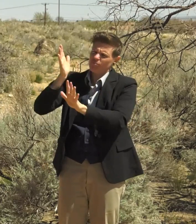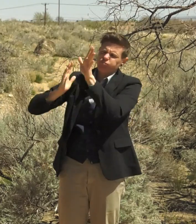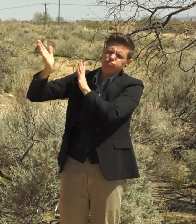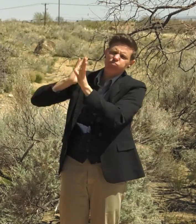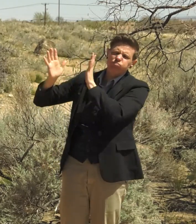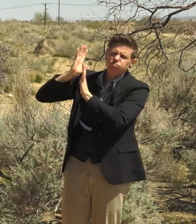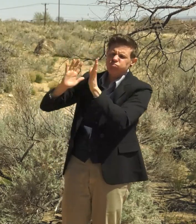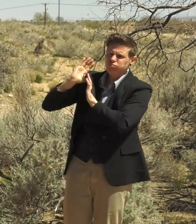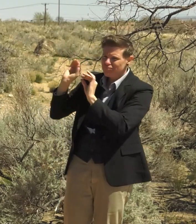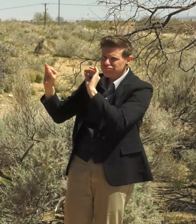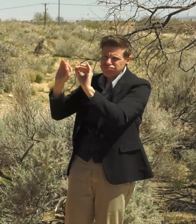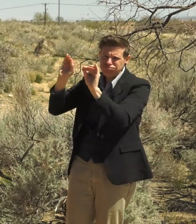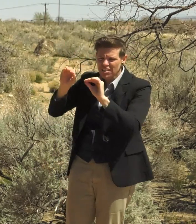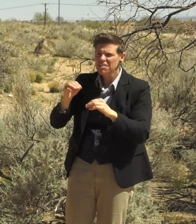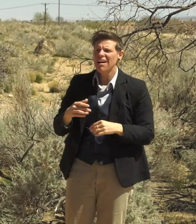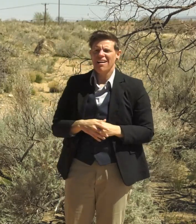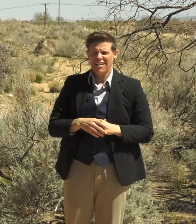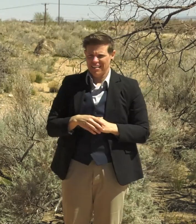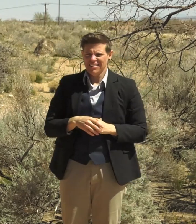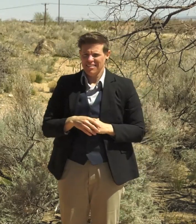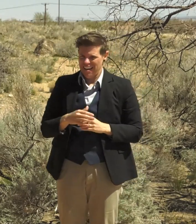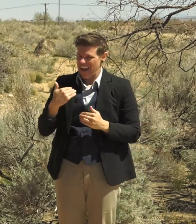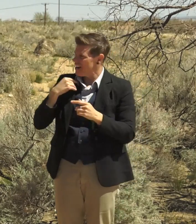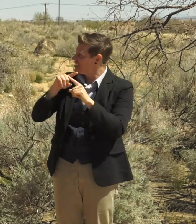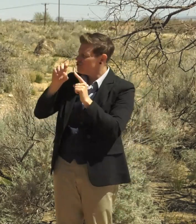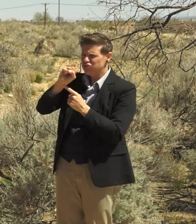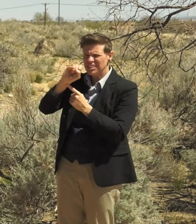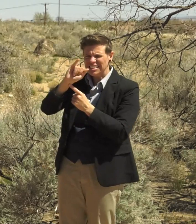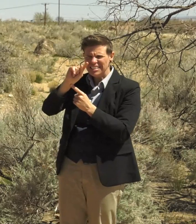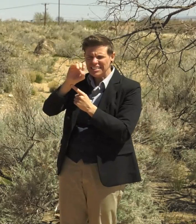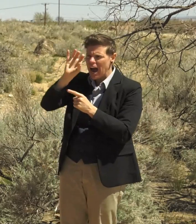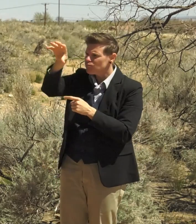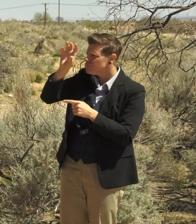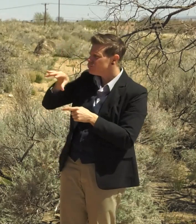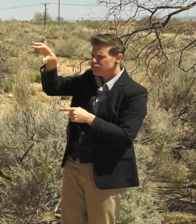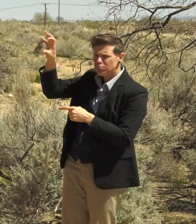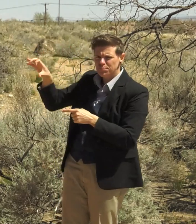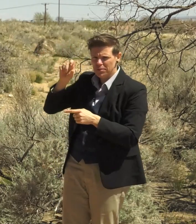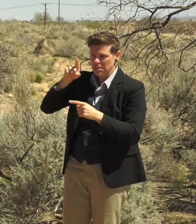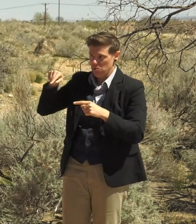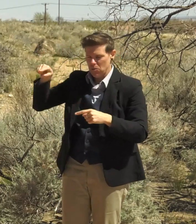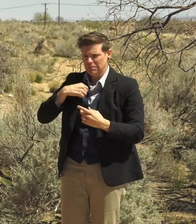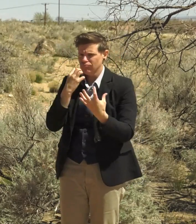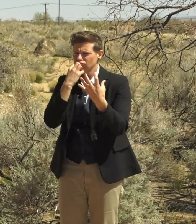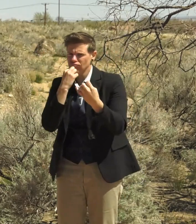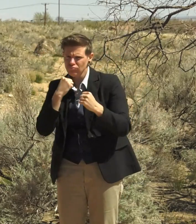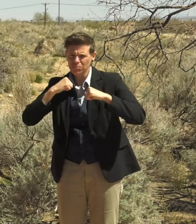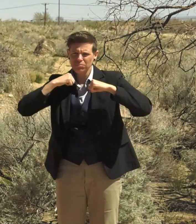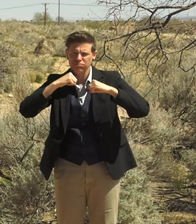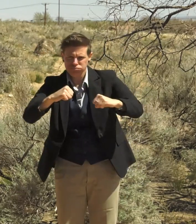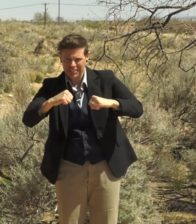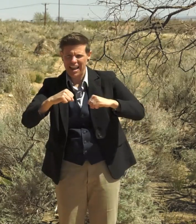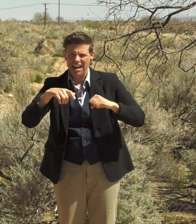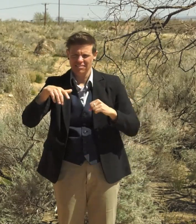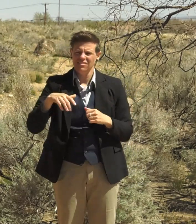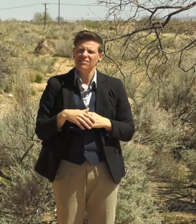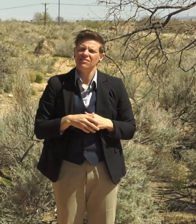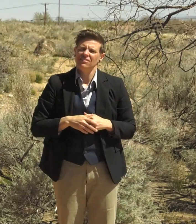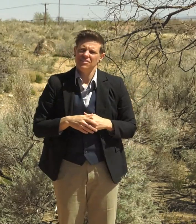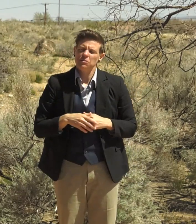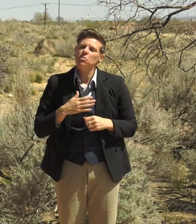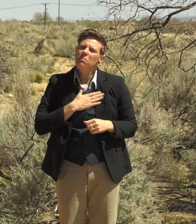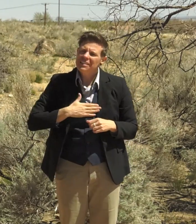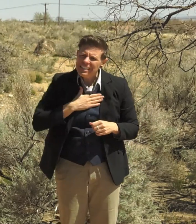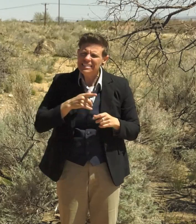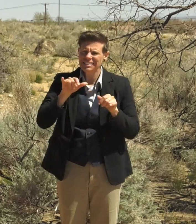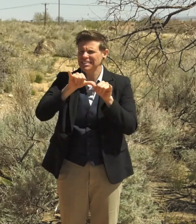of the region. So when you come out to the monument, I think it's important to be aware that you need to stay on the trails, not climb up